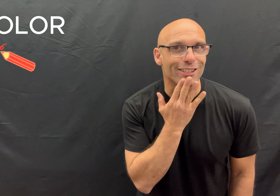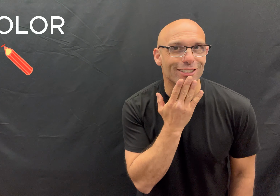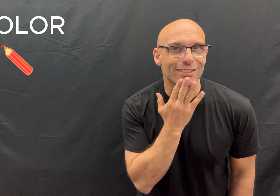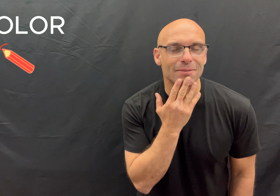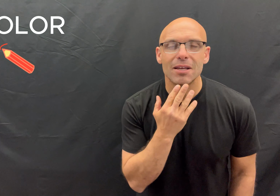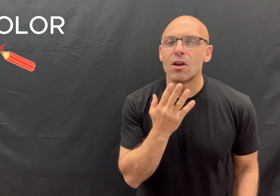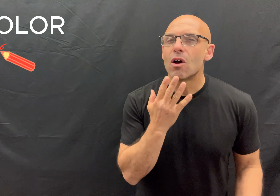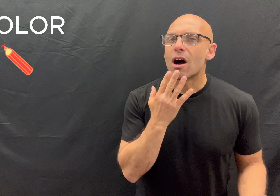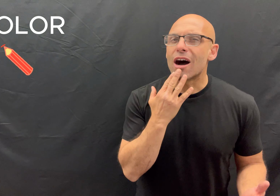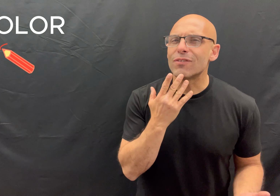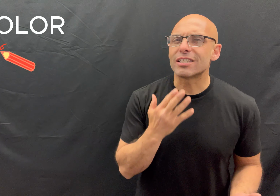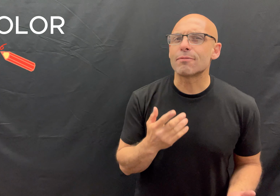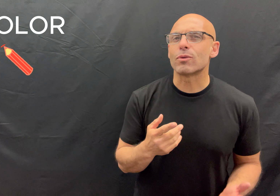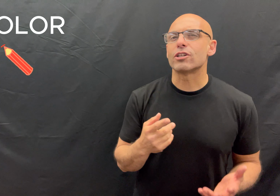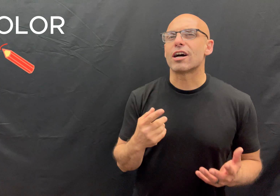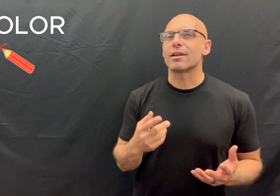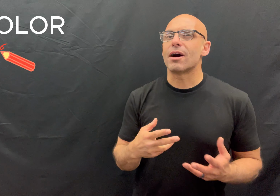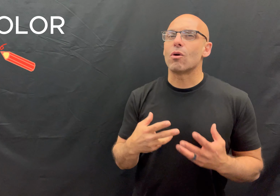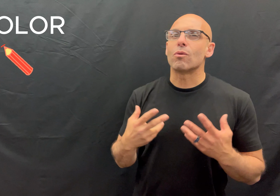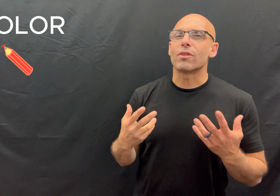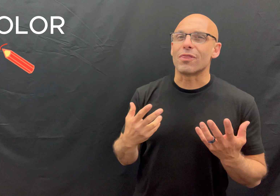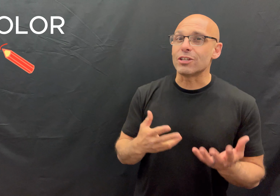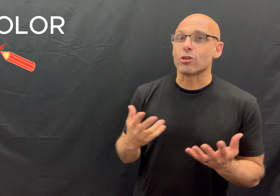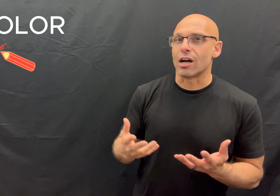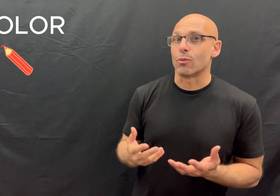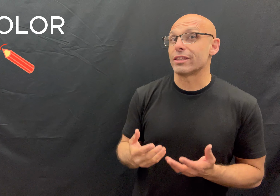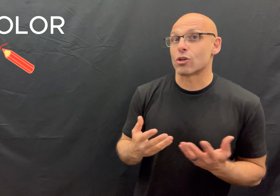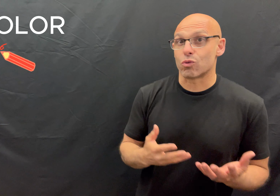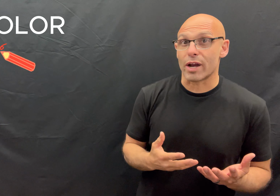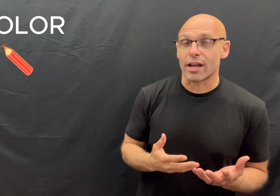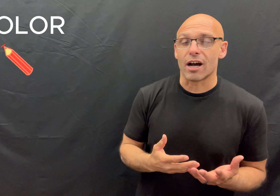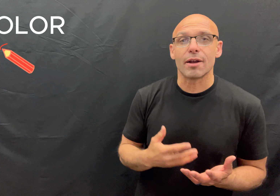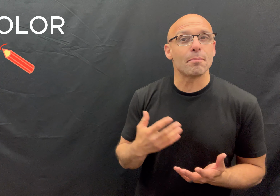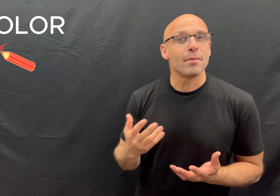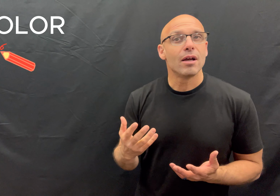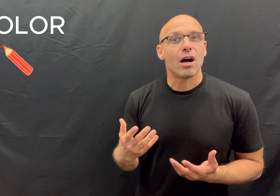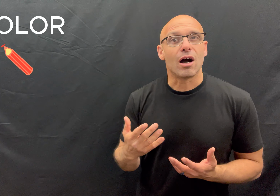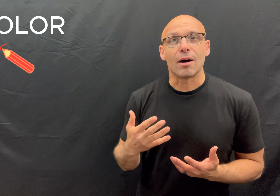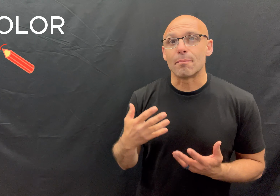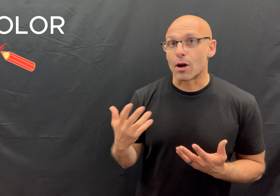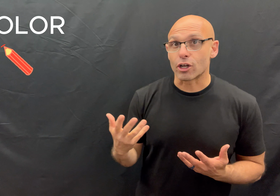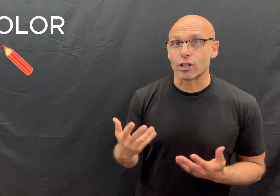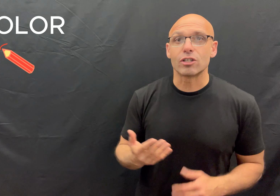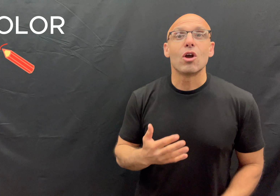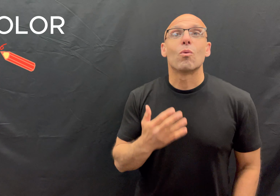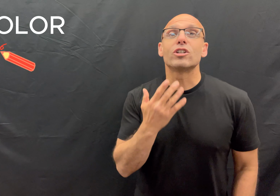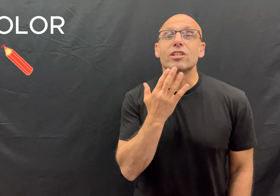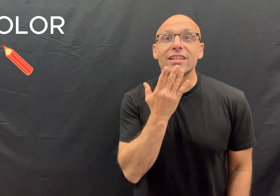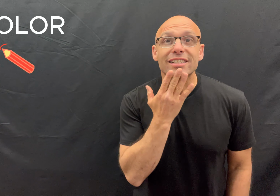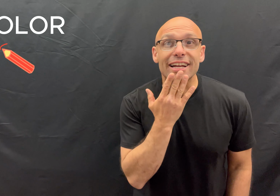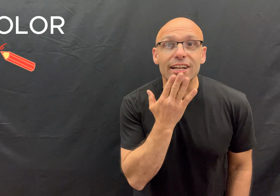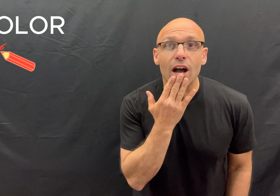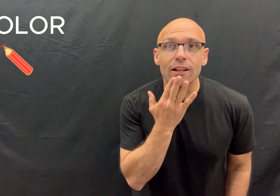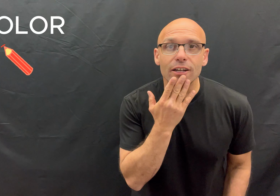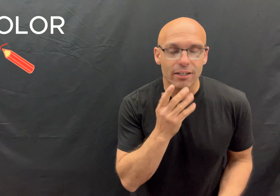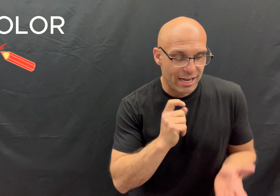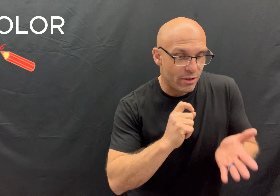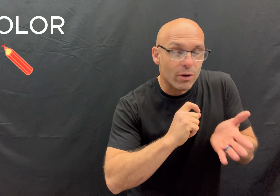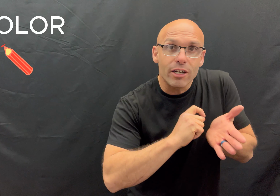colors. Oftentimes when you're talking about the things you color with, the crayon, markers, we're just gonna sign color and then we're gonna